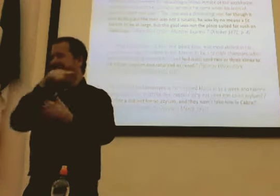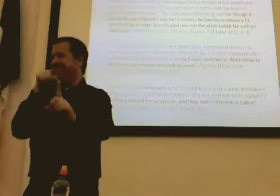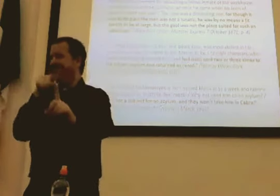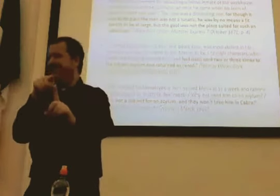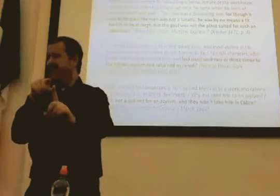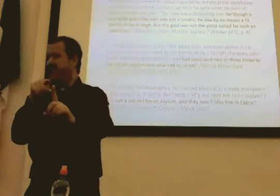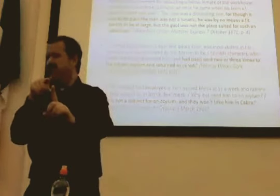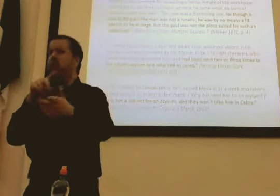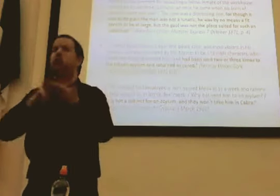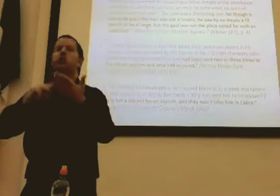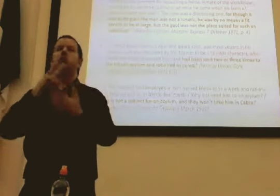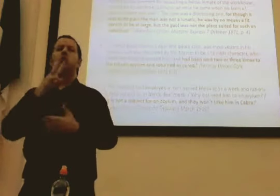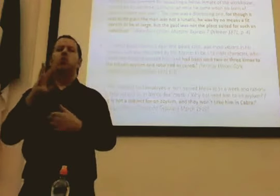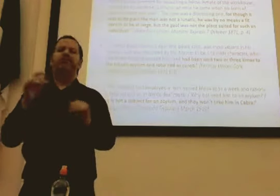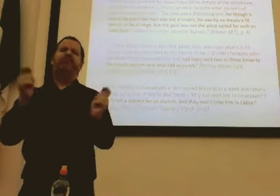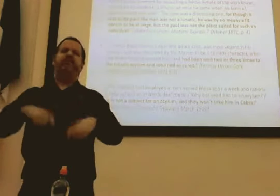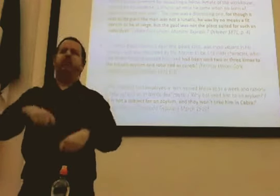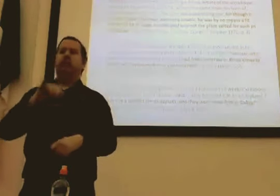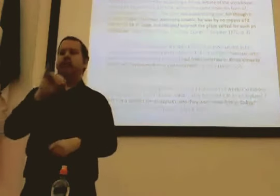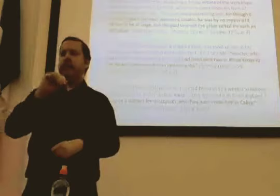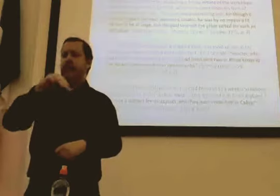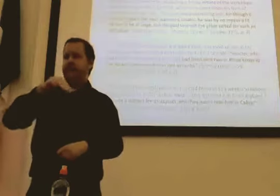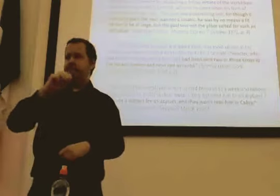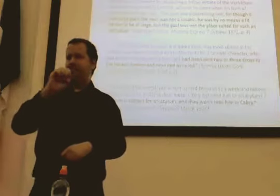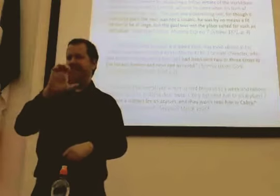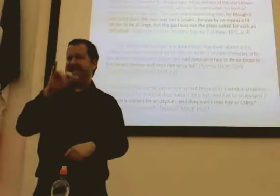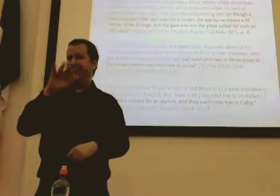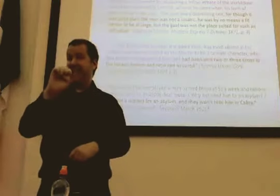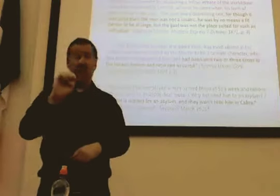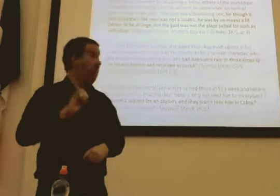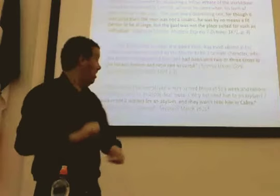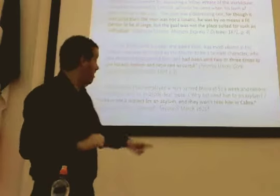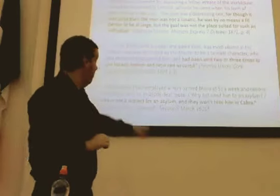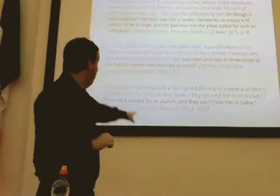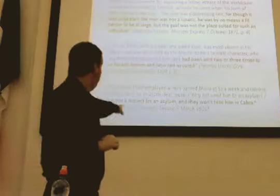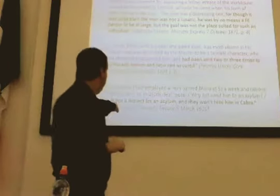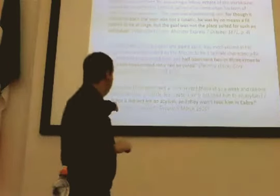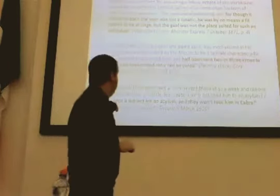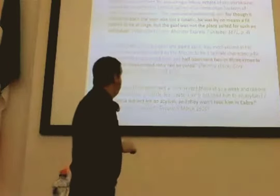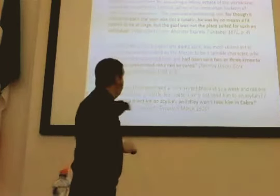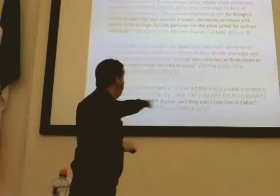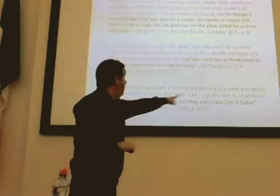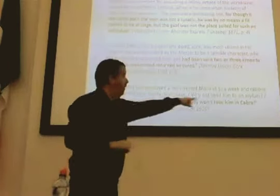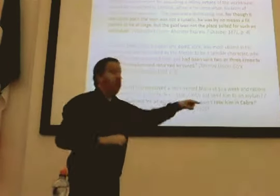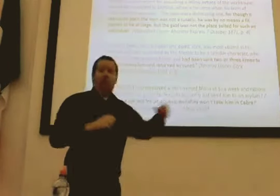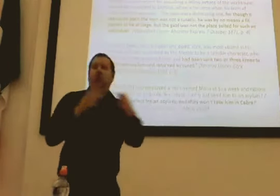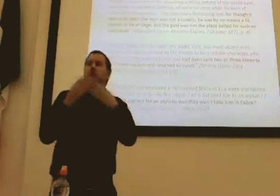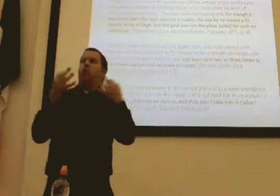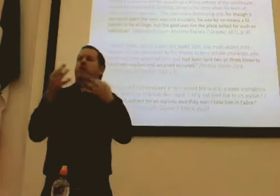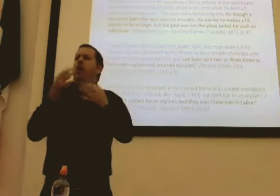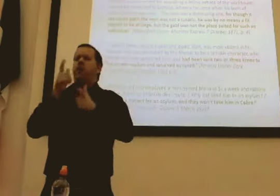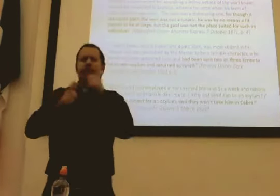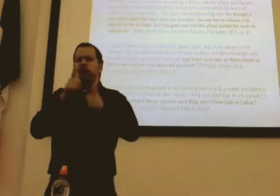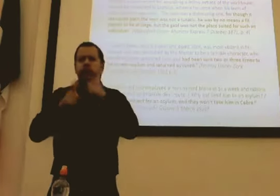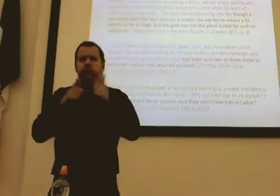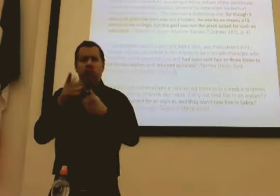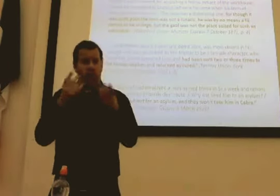who looked like who possibly had learning difficulties, but the word they used at the time was imbecile, so it's an awful term that they did use. But the